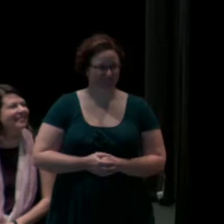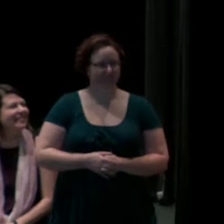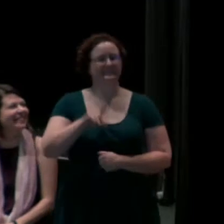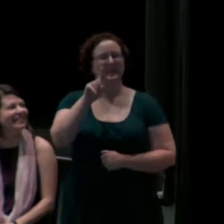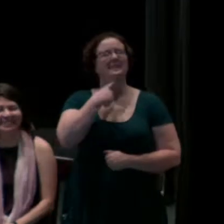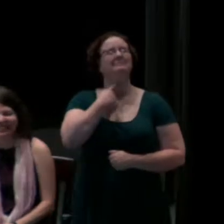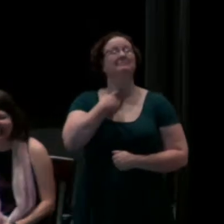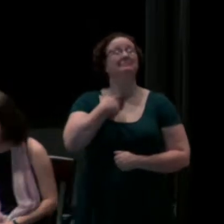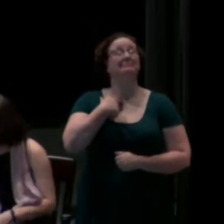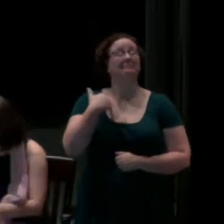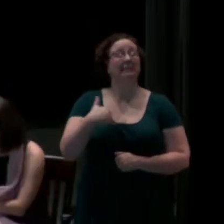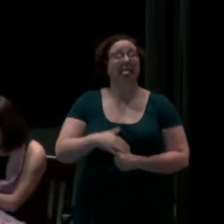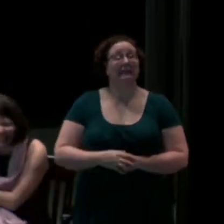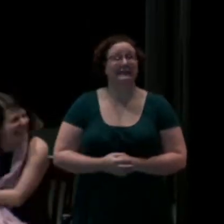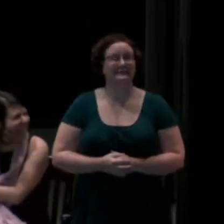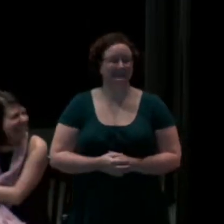Little parched.